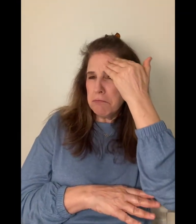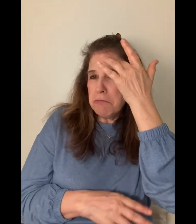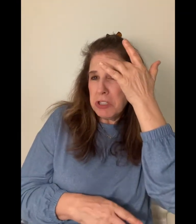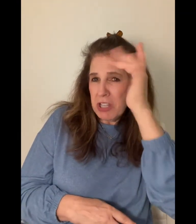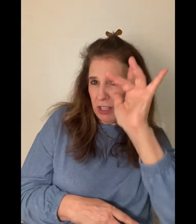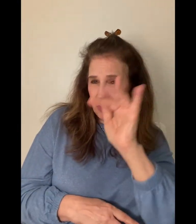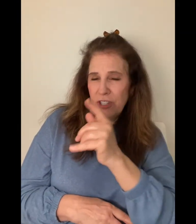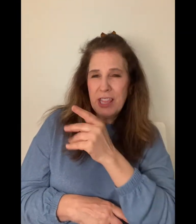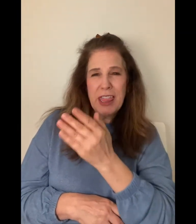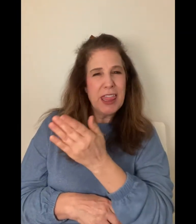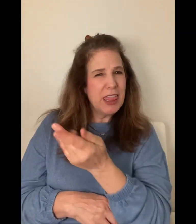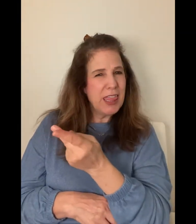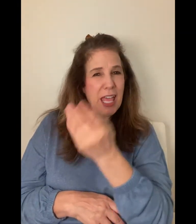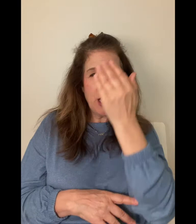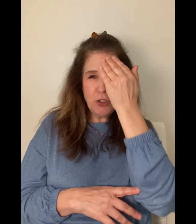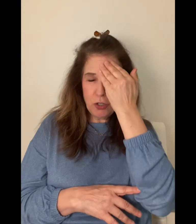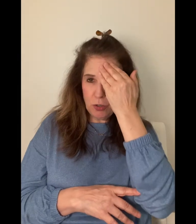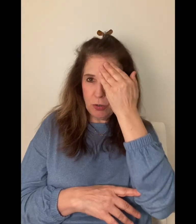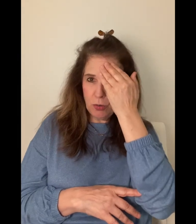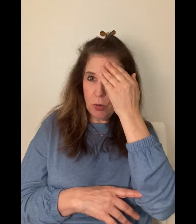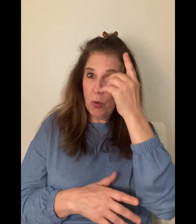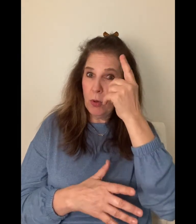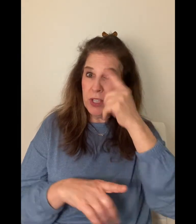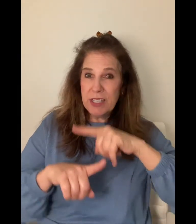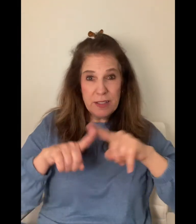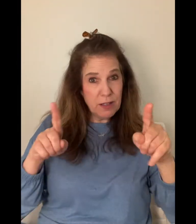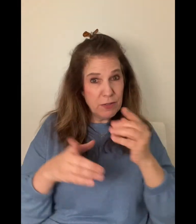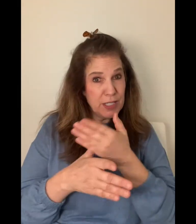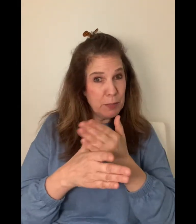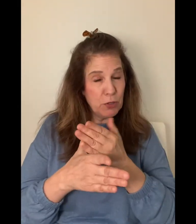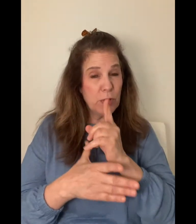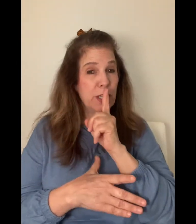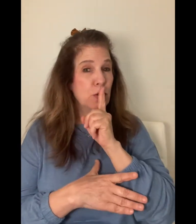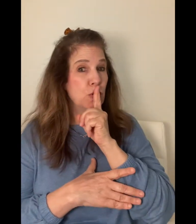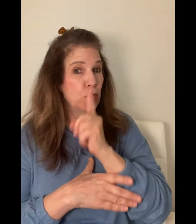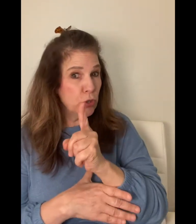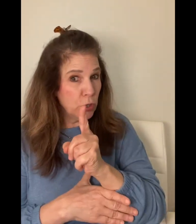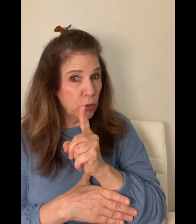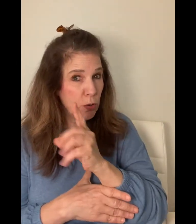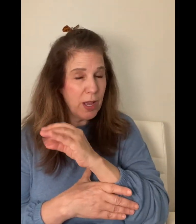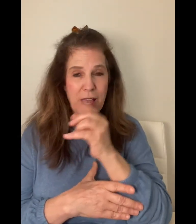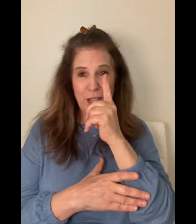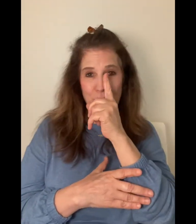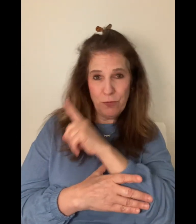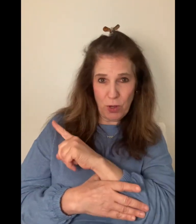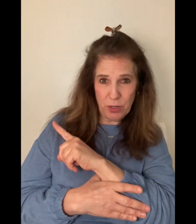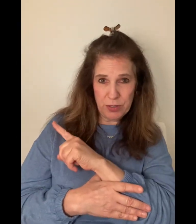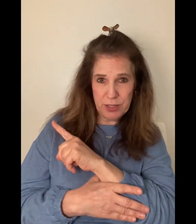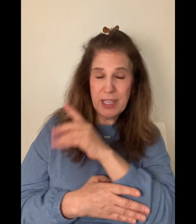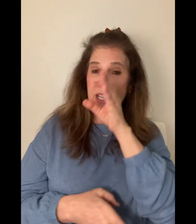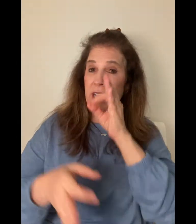with things that God told them, whatever He told them, they understood to be as truth, and anything else is